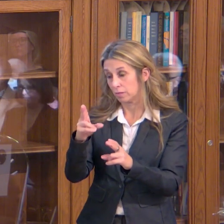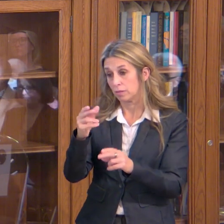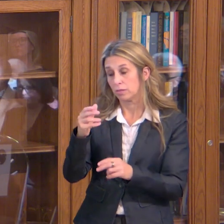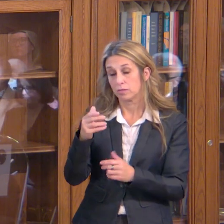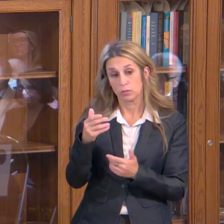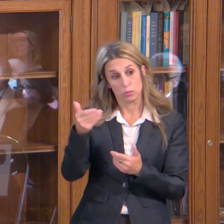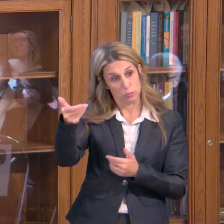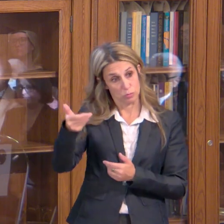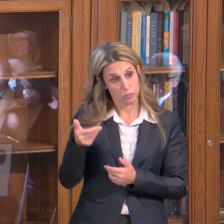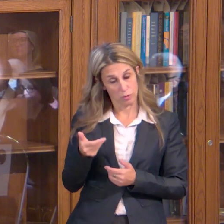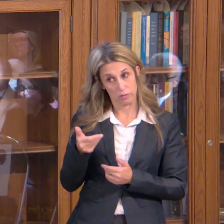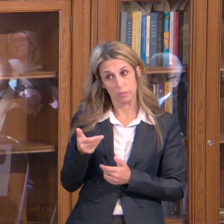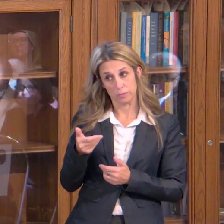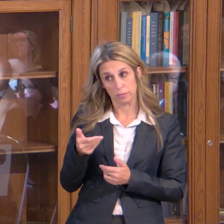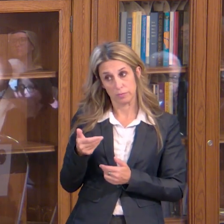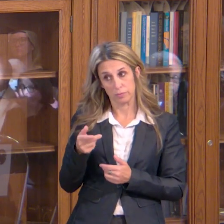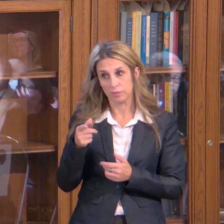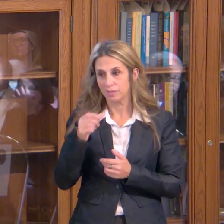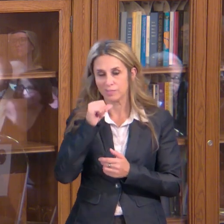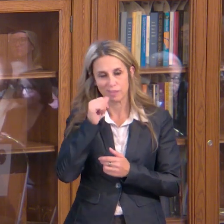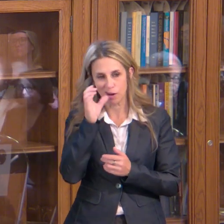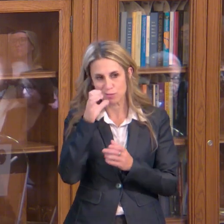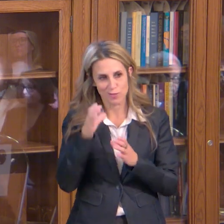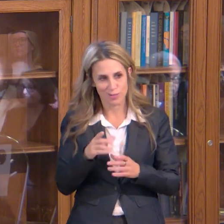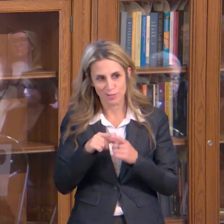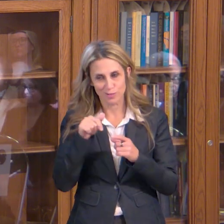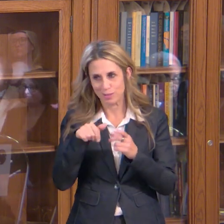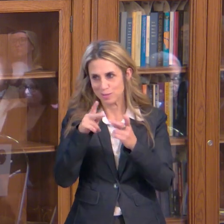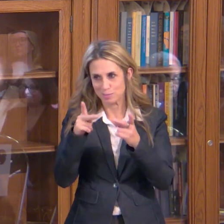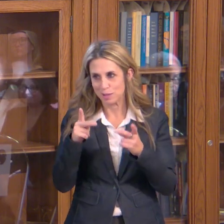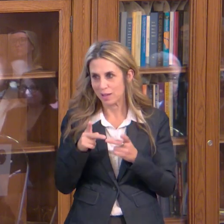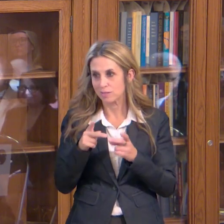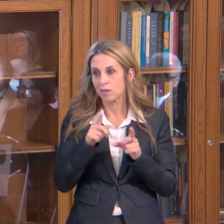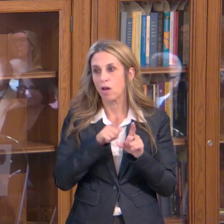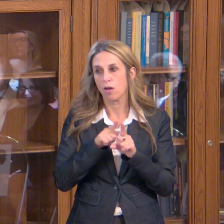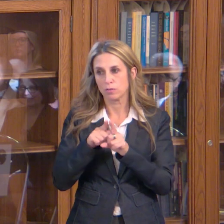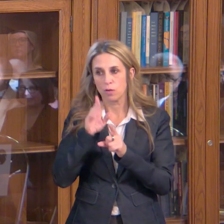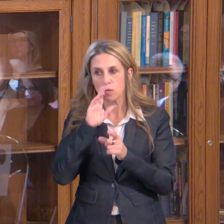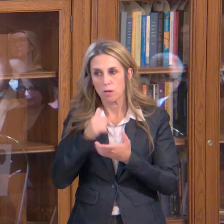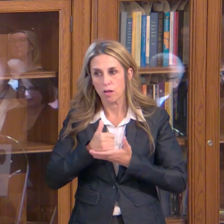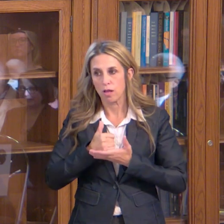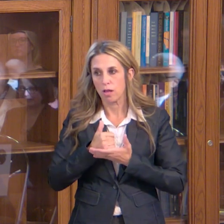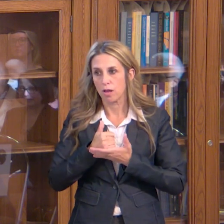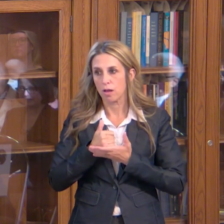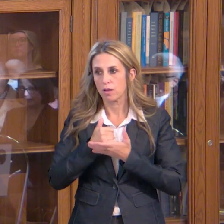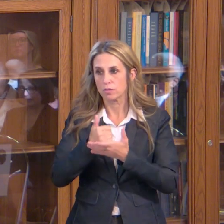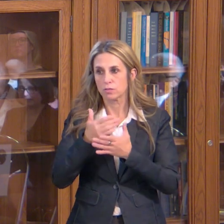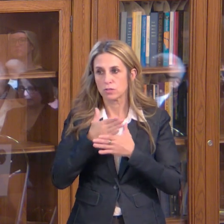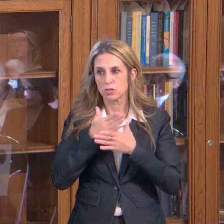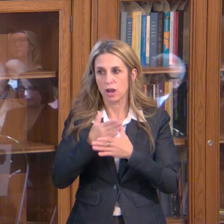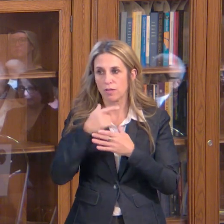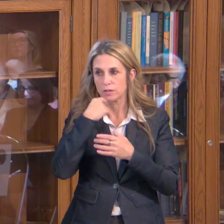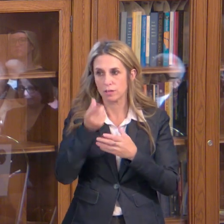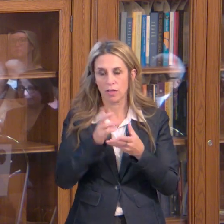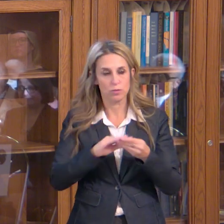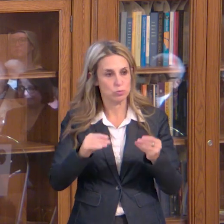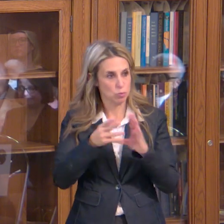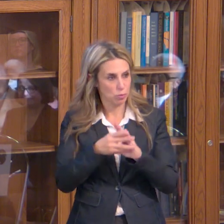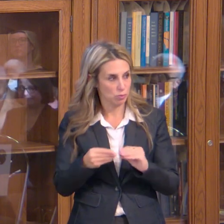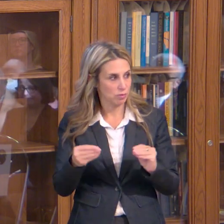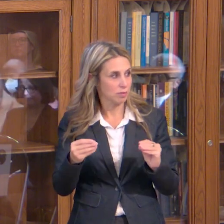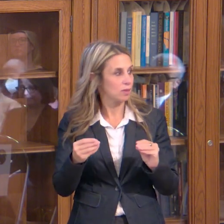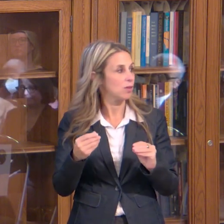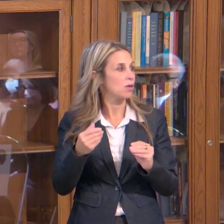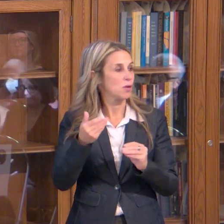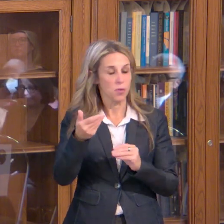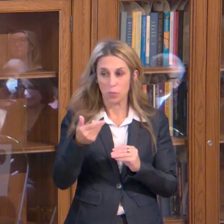who as I knowed uh is no stranger to this place and one who will help sh share and tell the story um and we